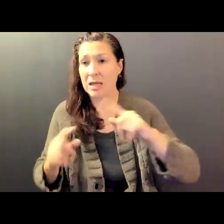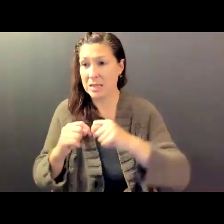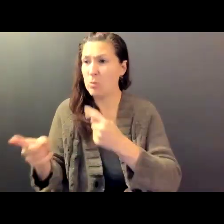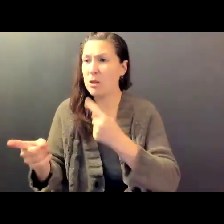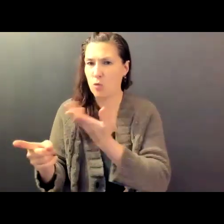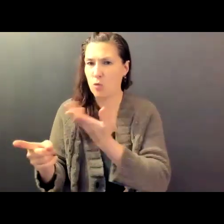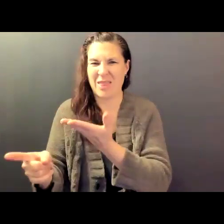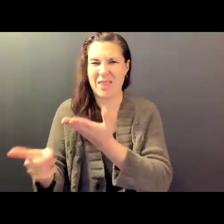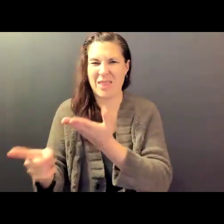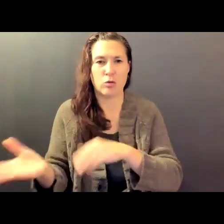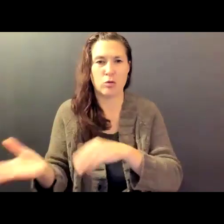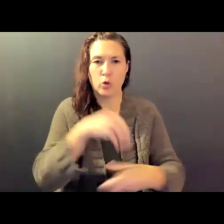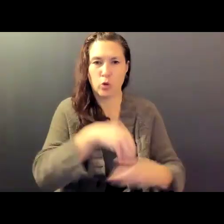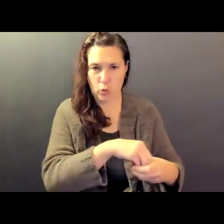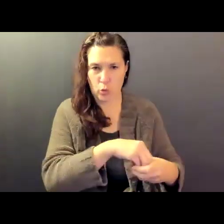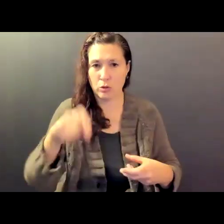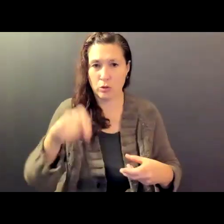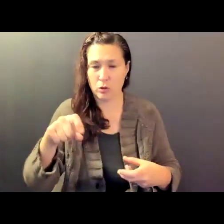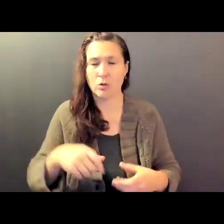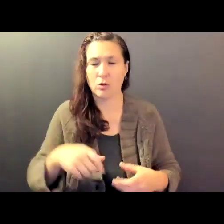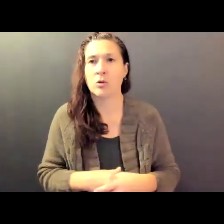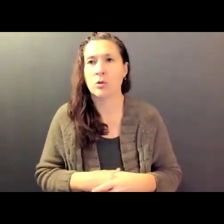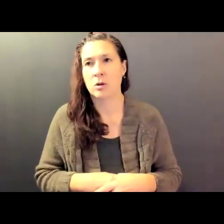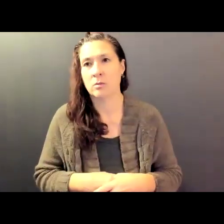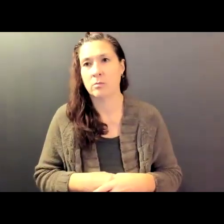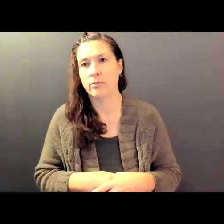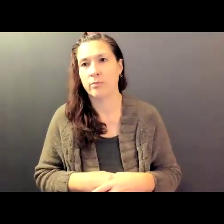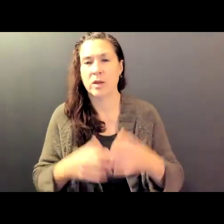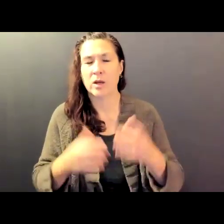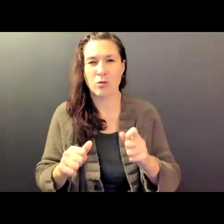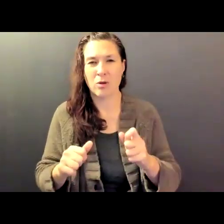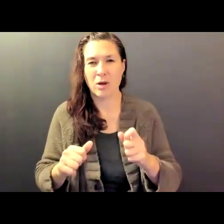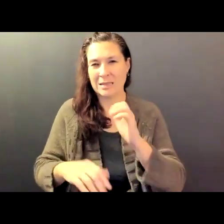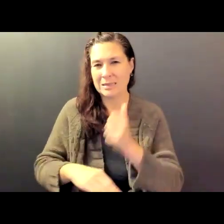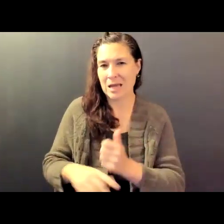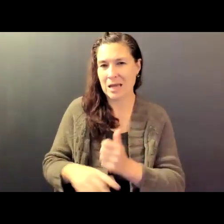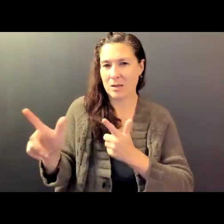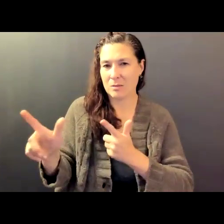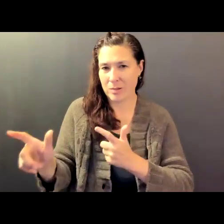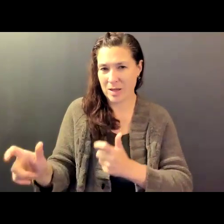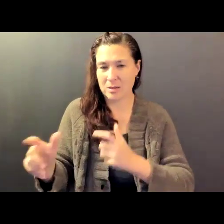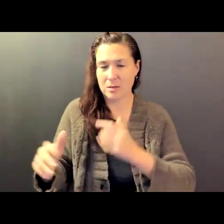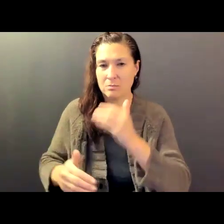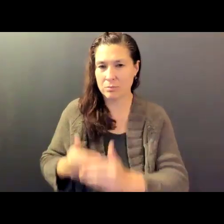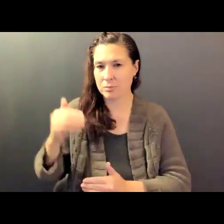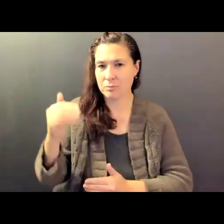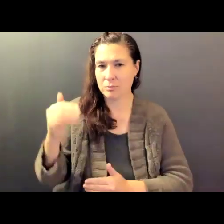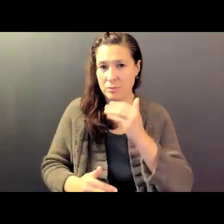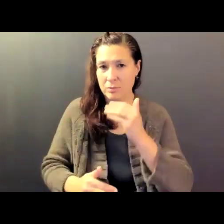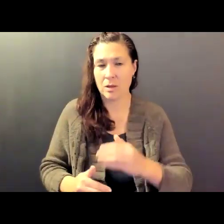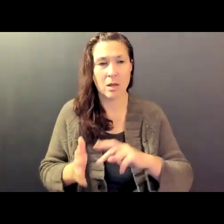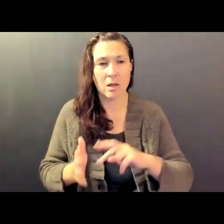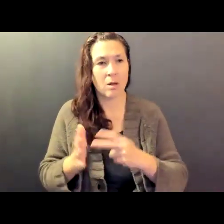think we're trying to pace the field in a way that allows